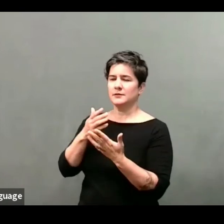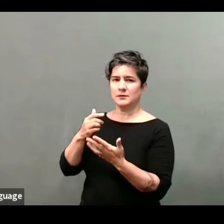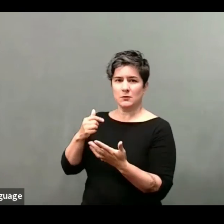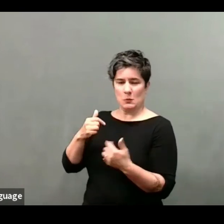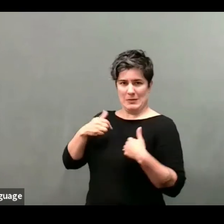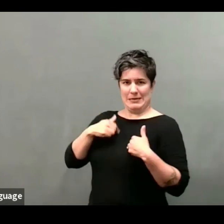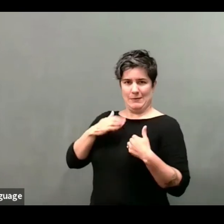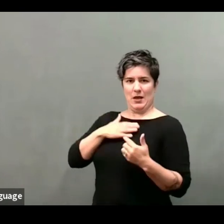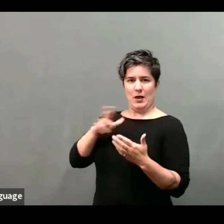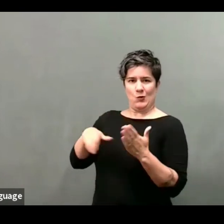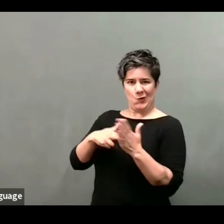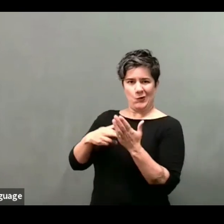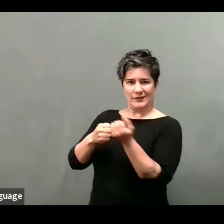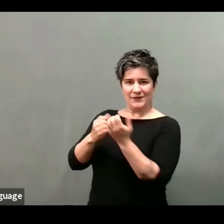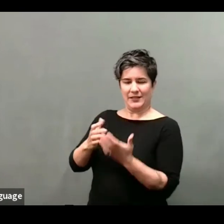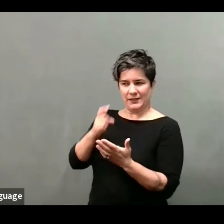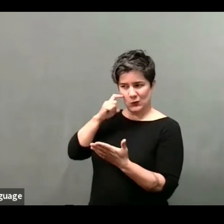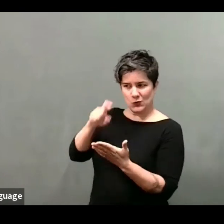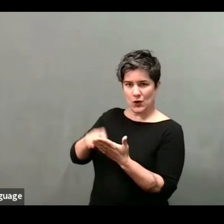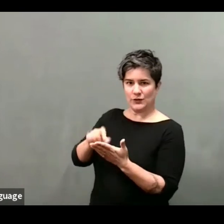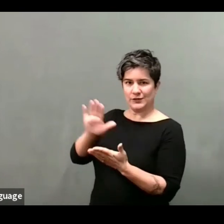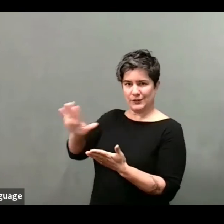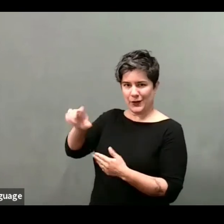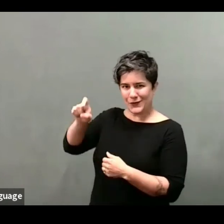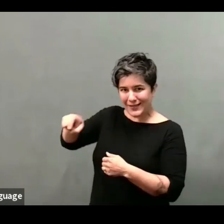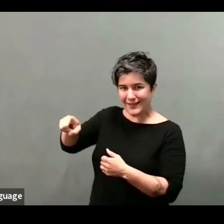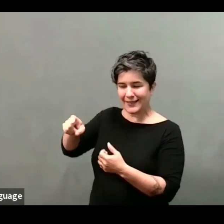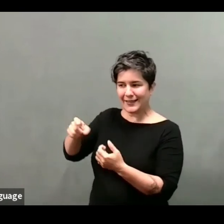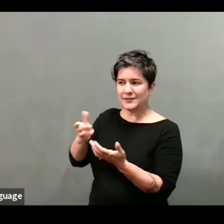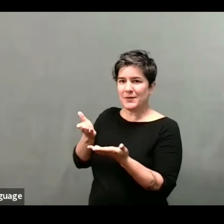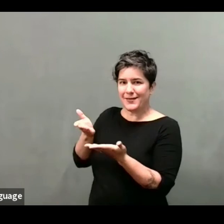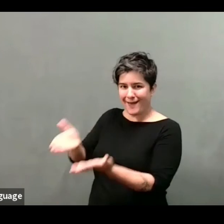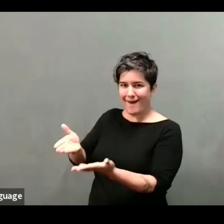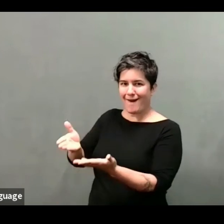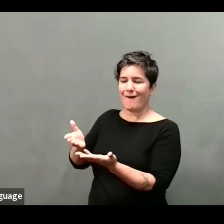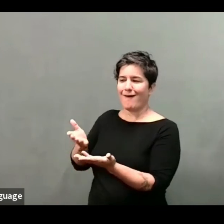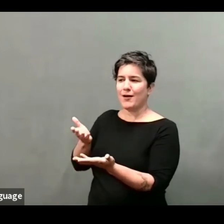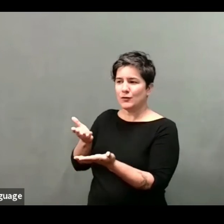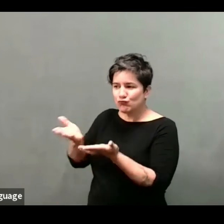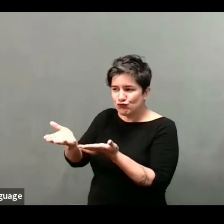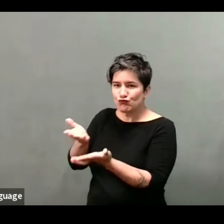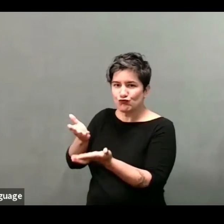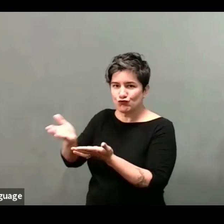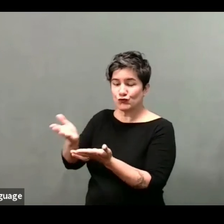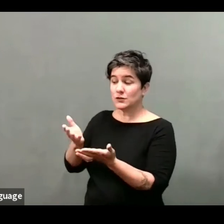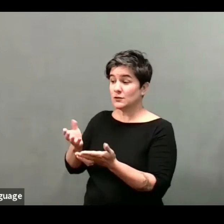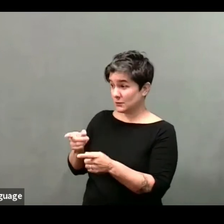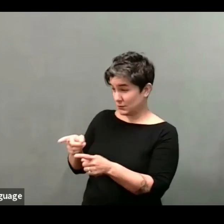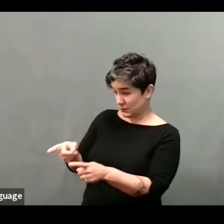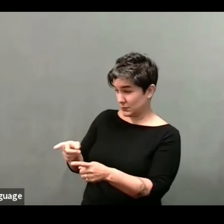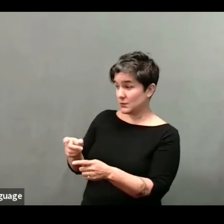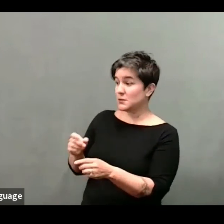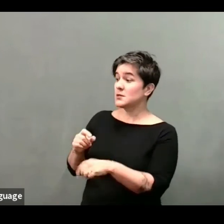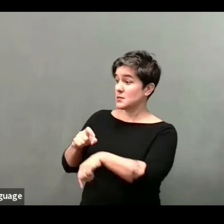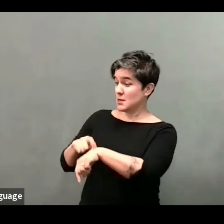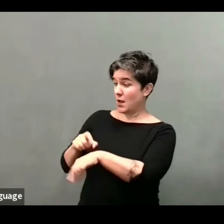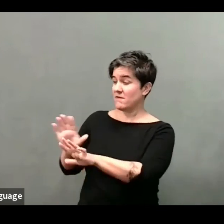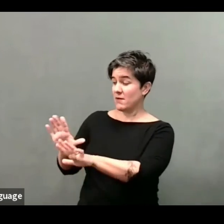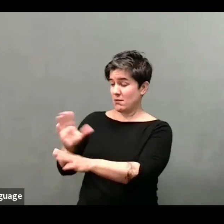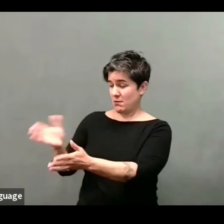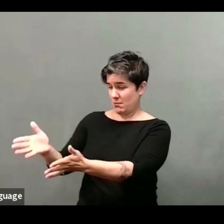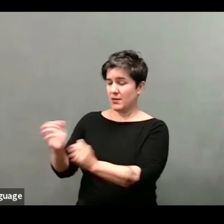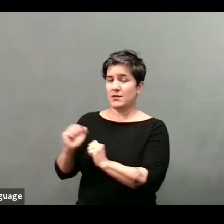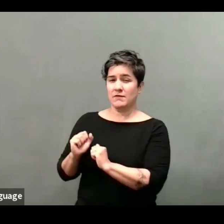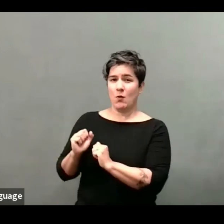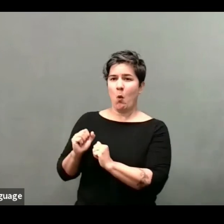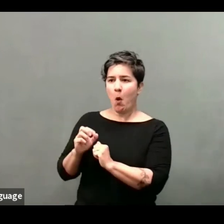you're there to do and to kind of pick up on. And the fact that you are being able to walk away and grab that next warm blanket, again,